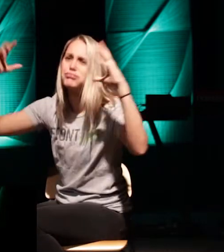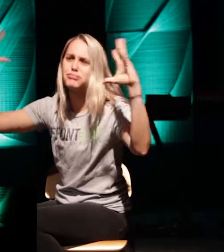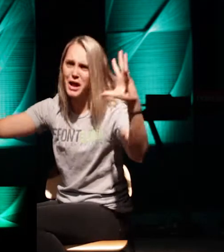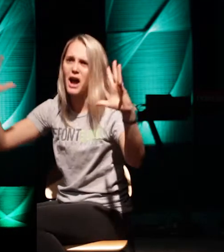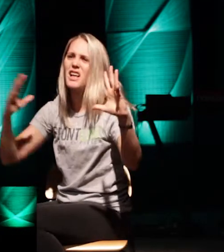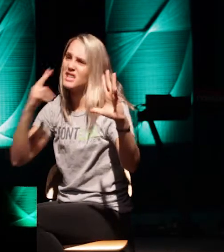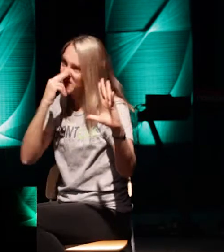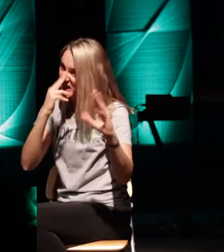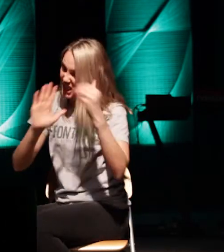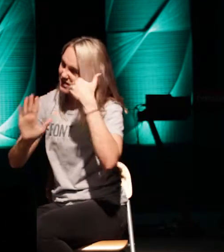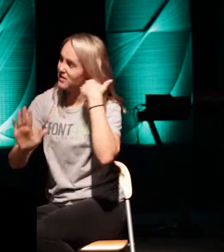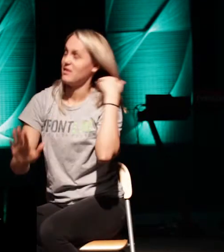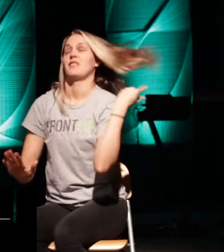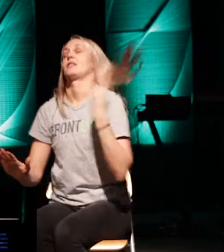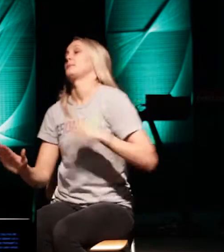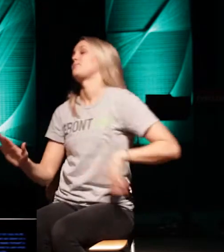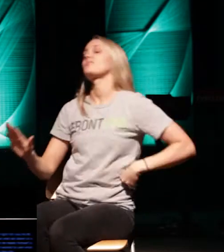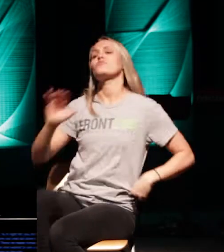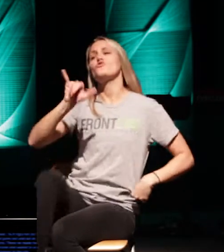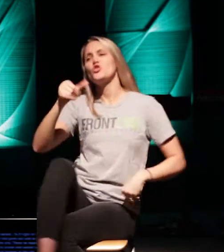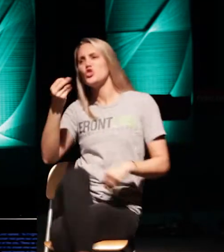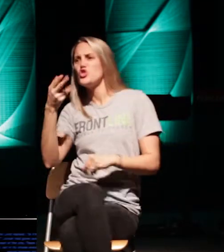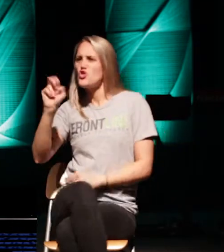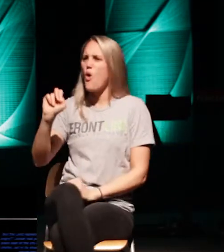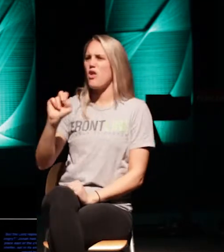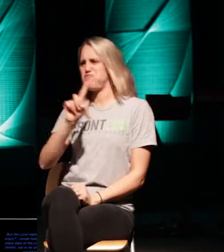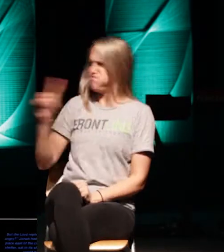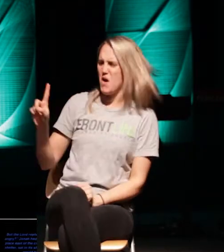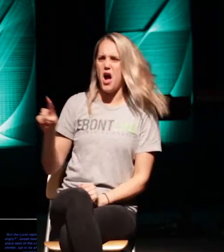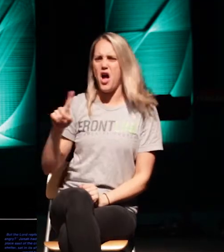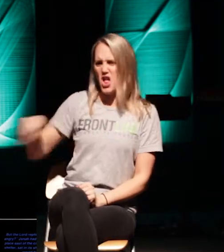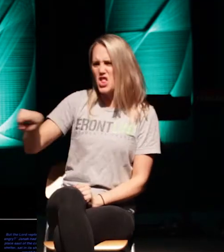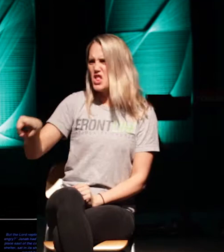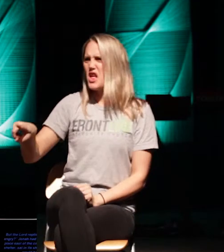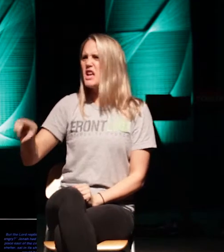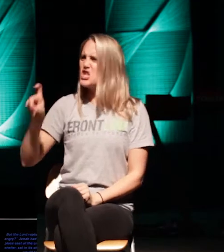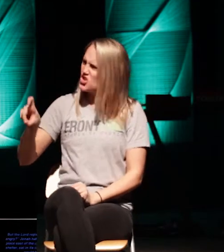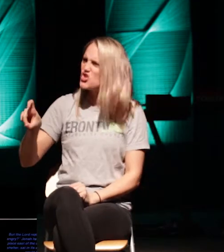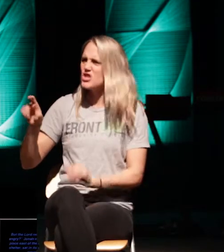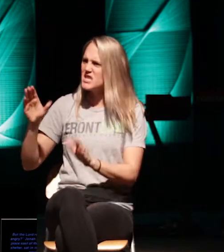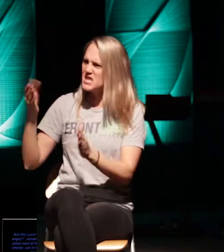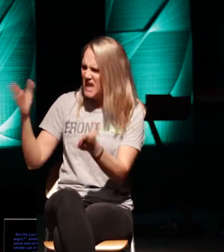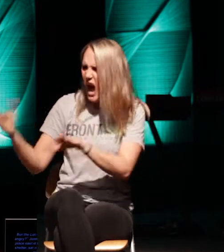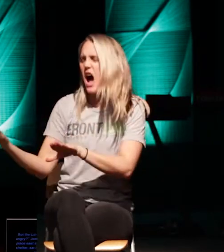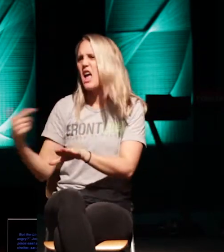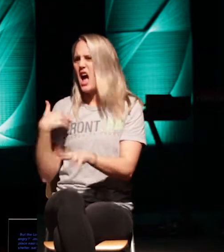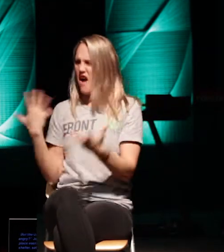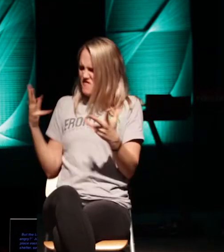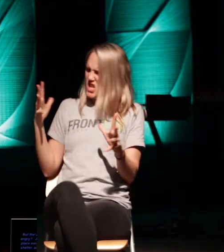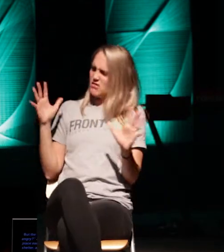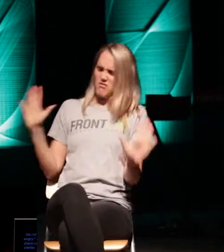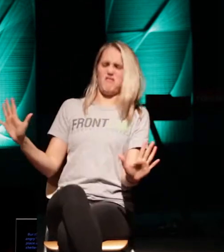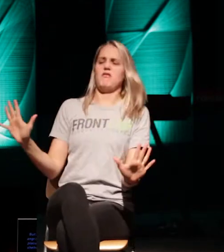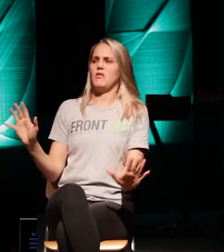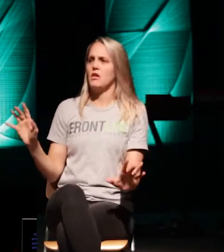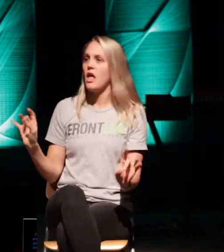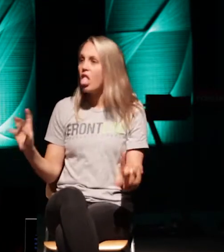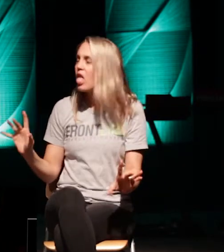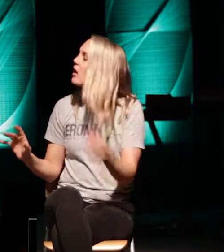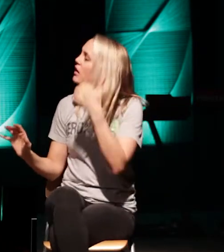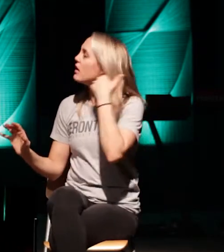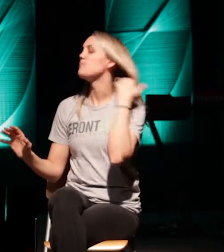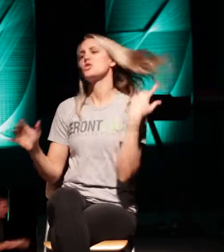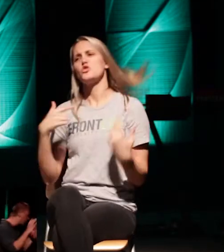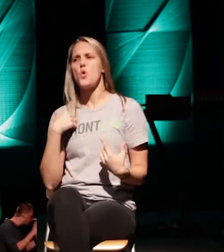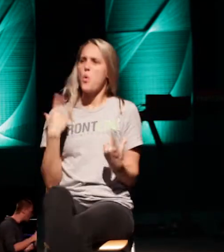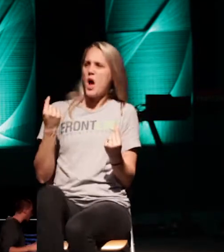ticked off, going, nope, they all deserve to die. I've kind of had it with the Ninevites. I don't like them. So here's the thing. I'm going outside the city. I'm going to set up my little